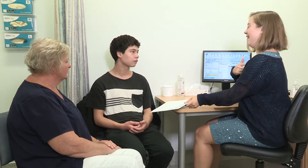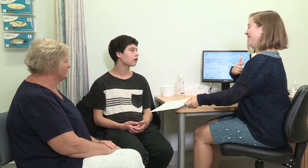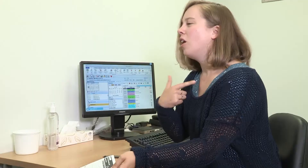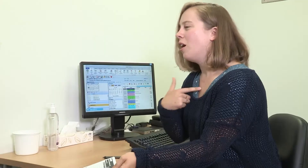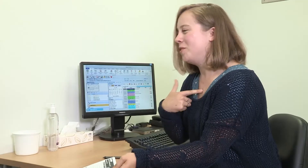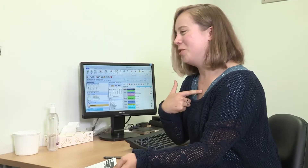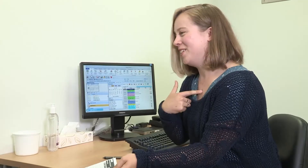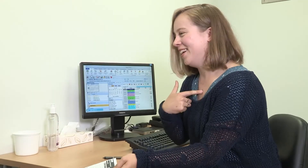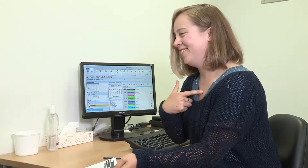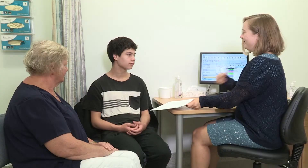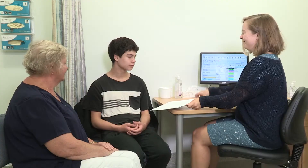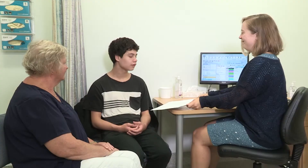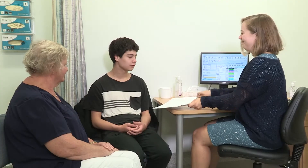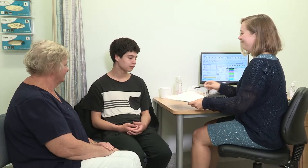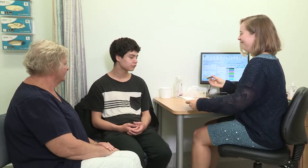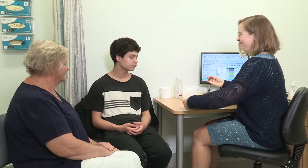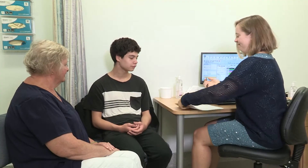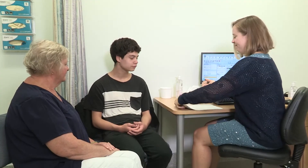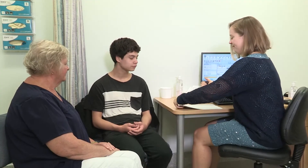I'm Caitlin. I'm the doctor.